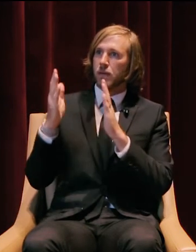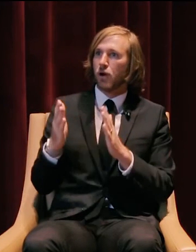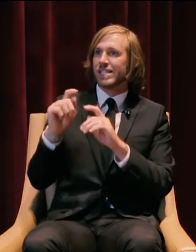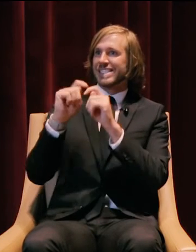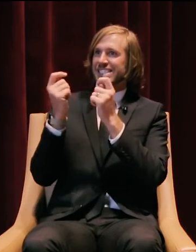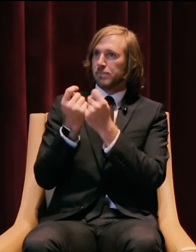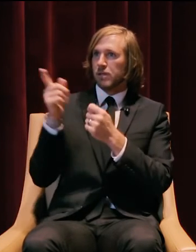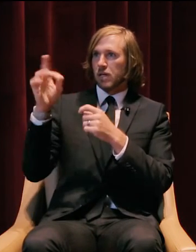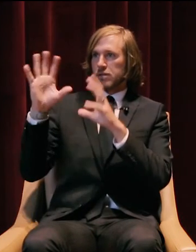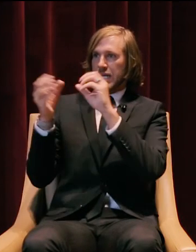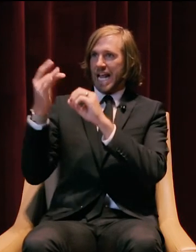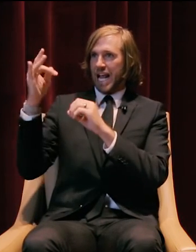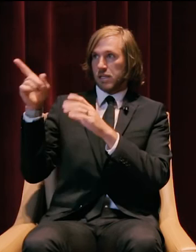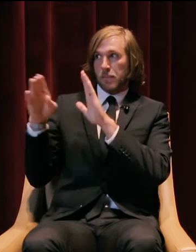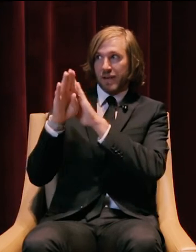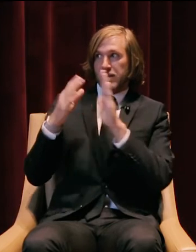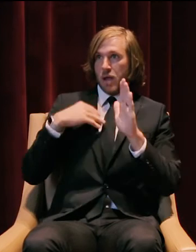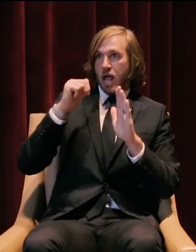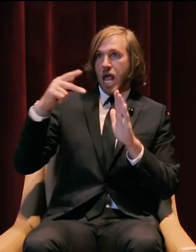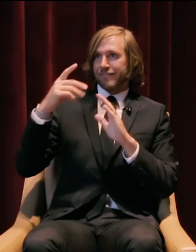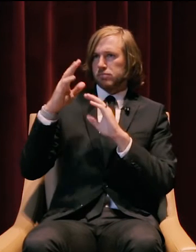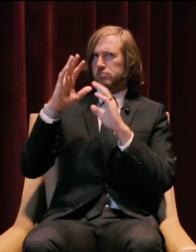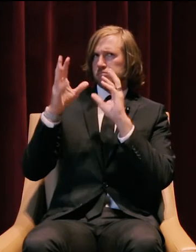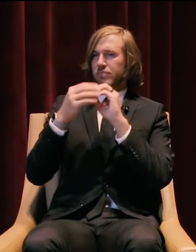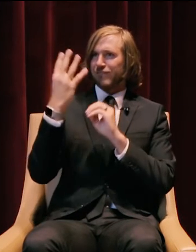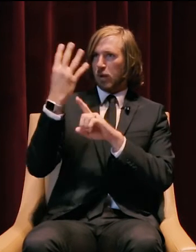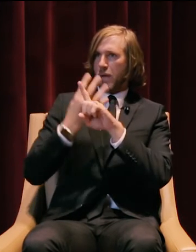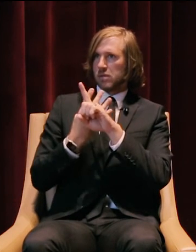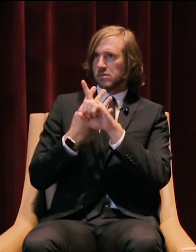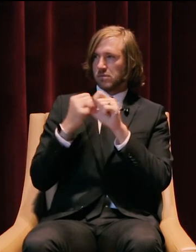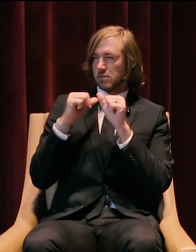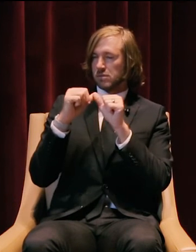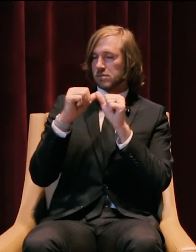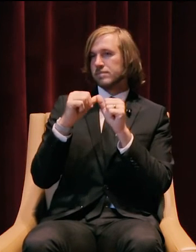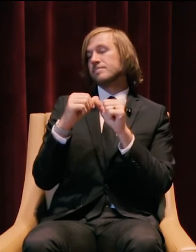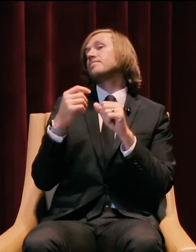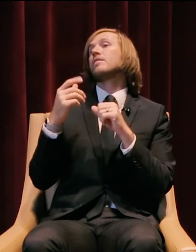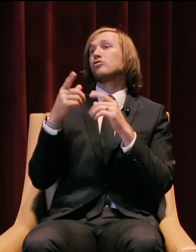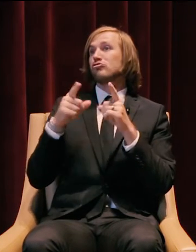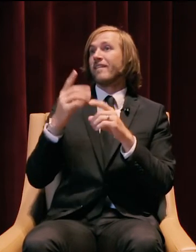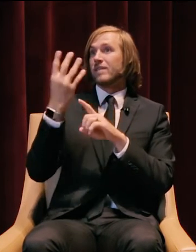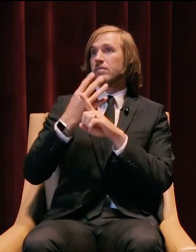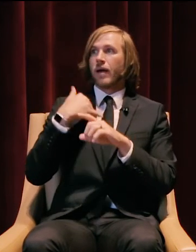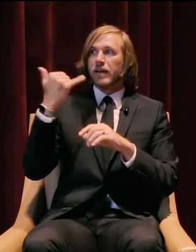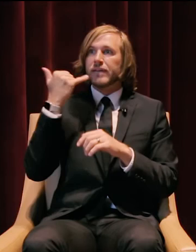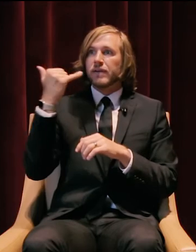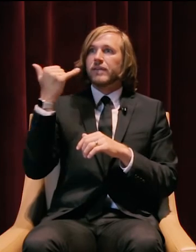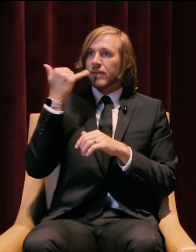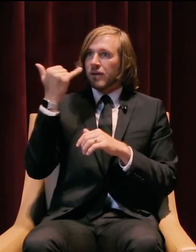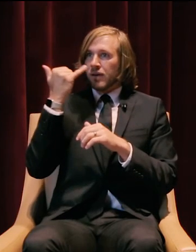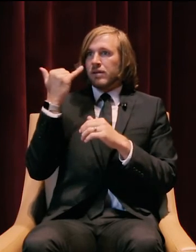the team of 18, to build my app for about 4 months. And during those 4 months, I was on the phone with